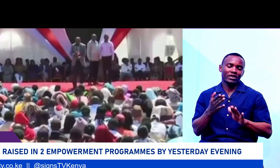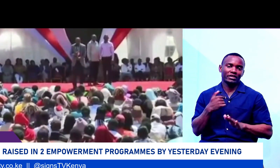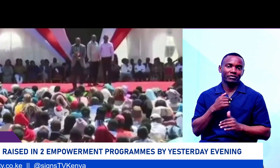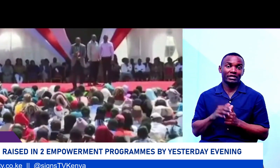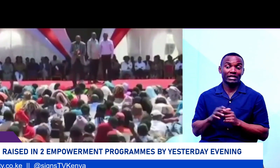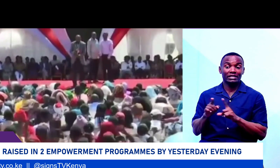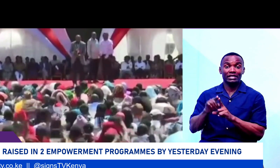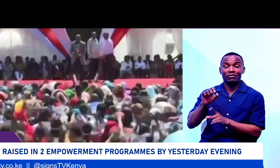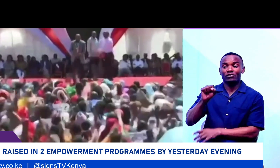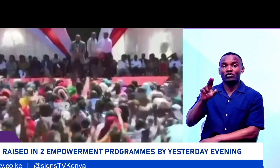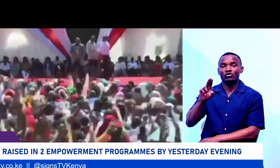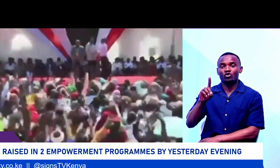million shilling.